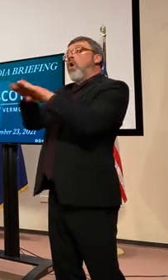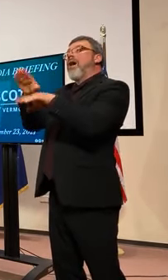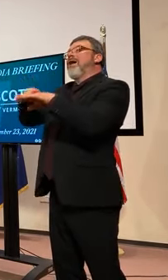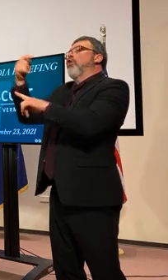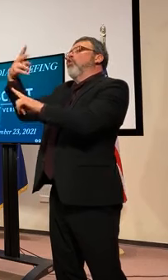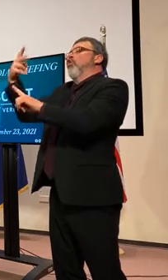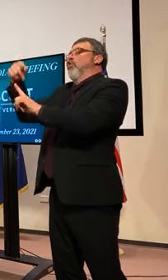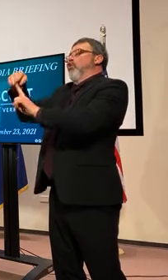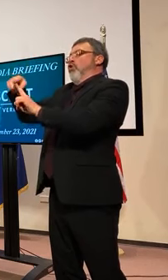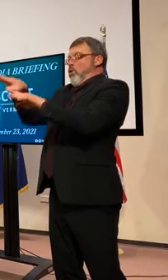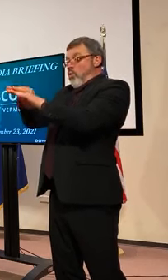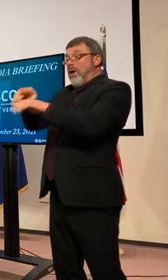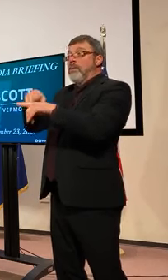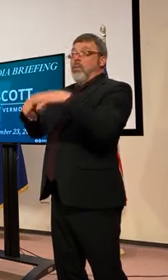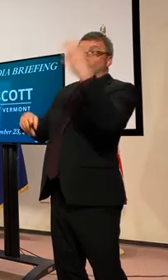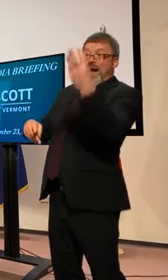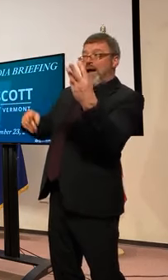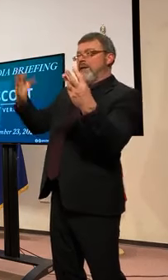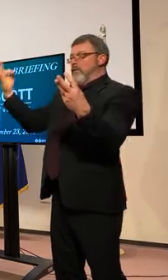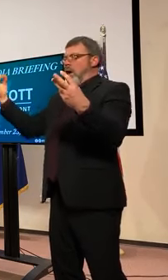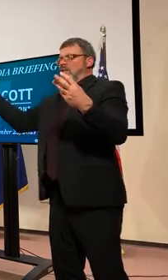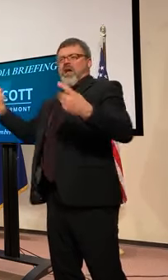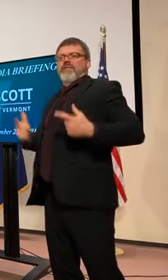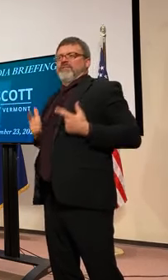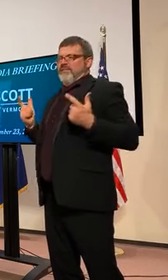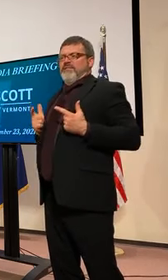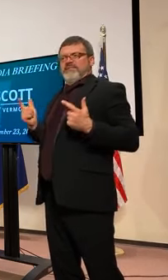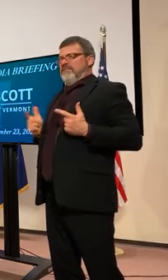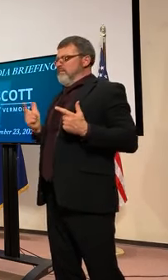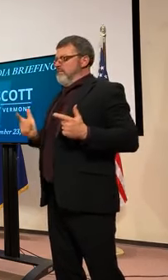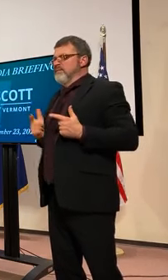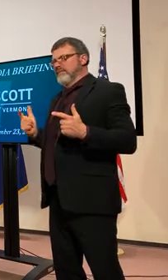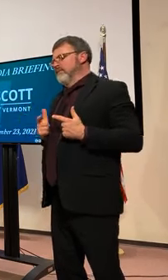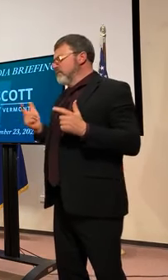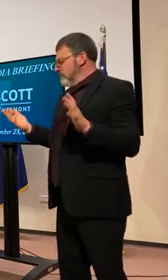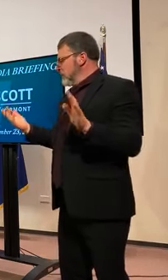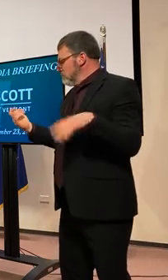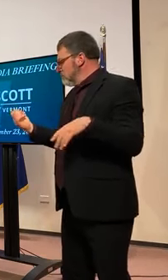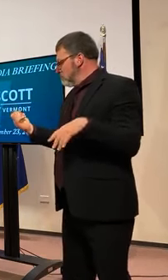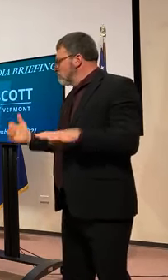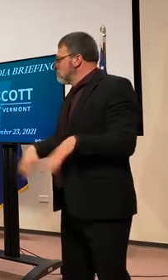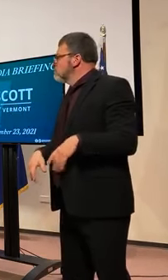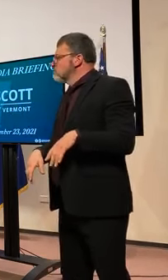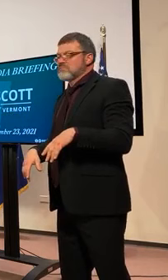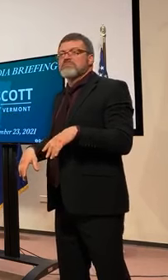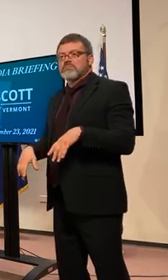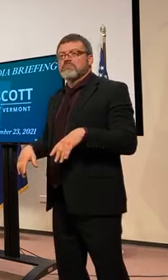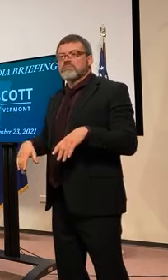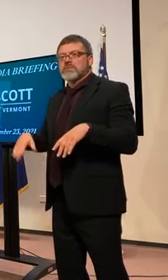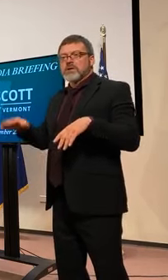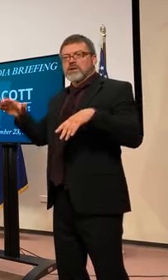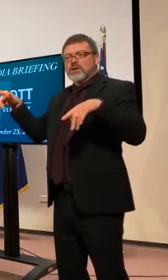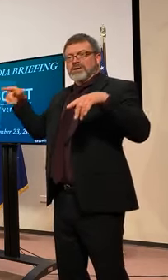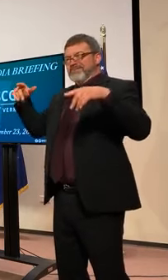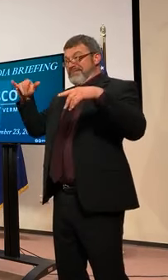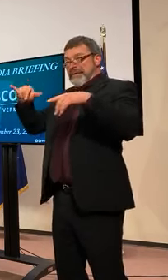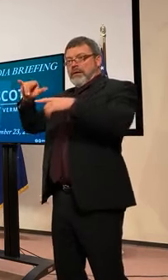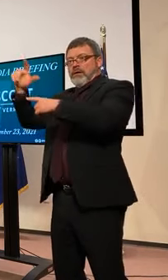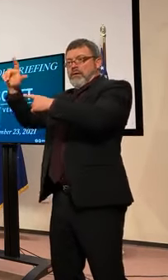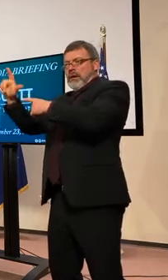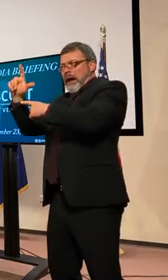on Friday. Like I said, we are looking at this technology, this LAMP technology, on Wednesday, and using that